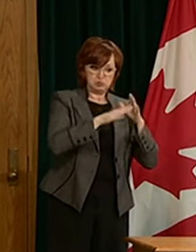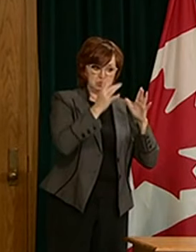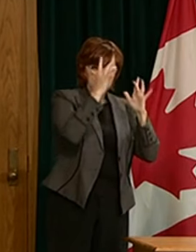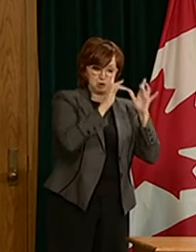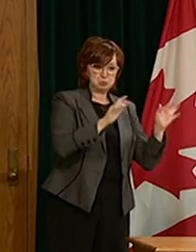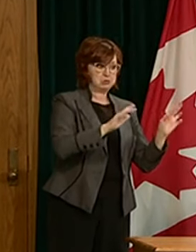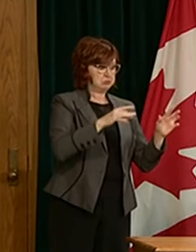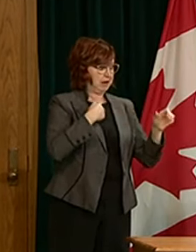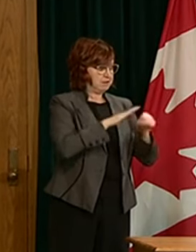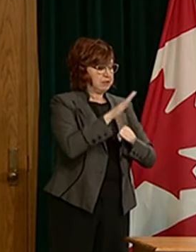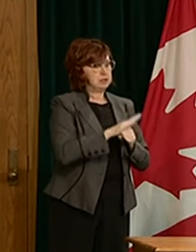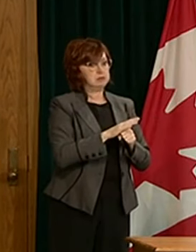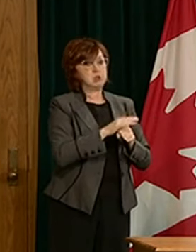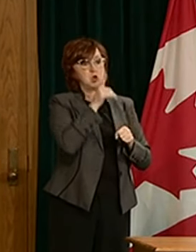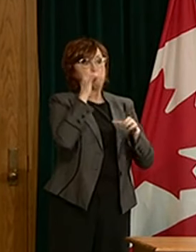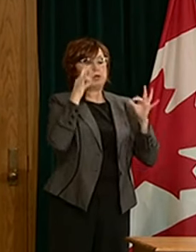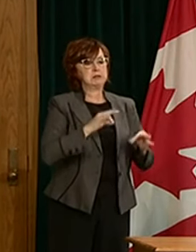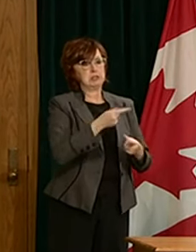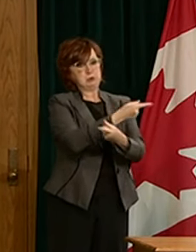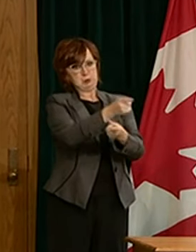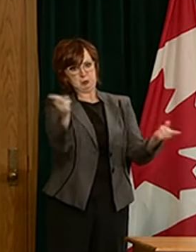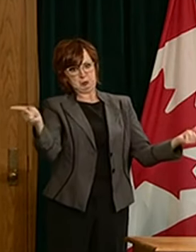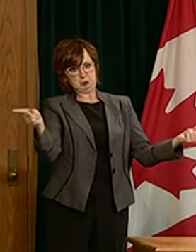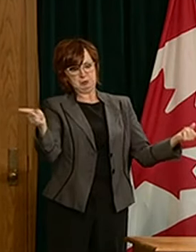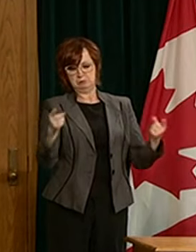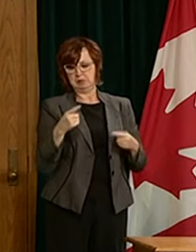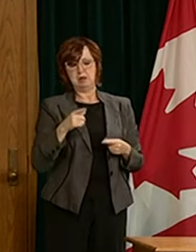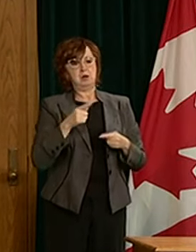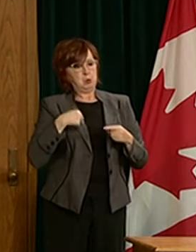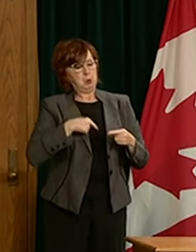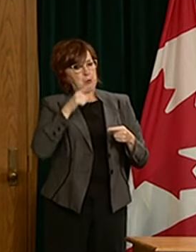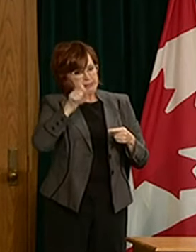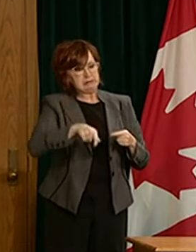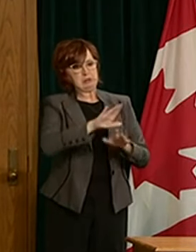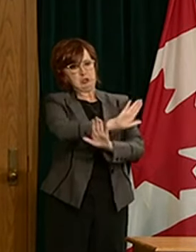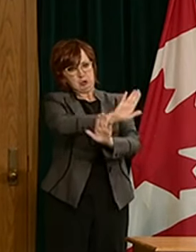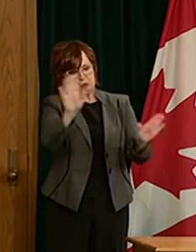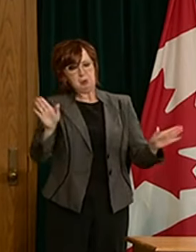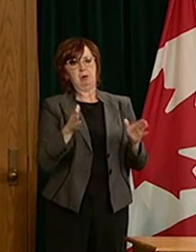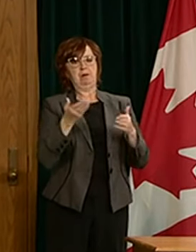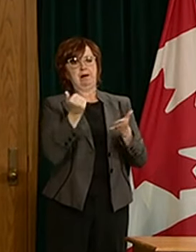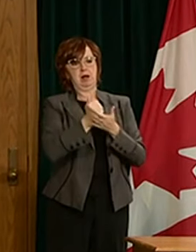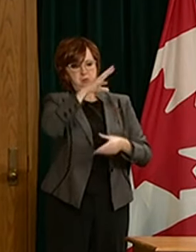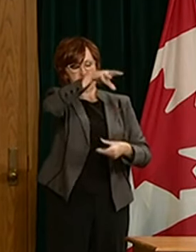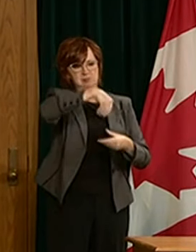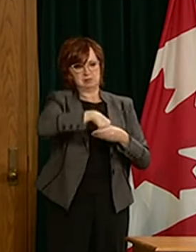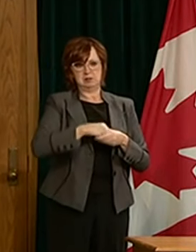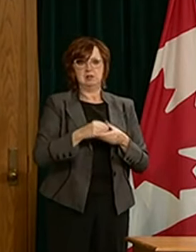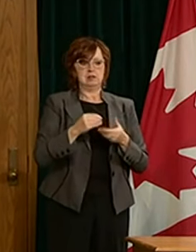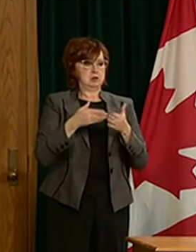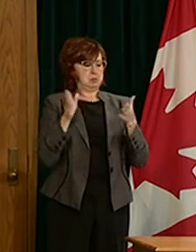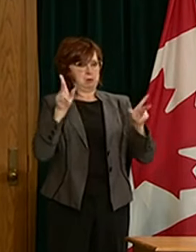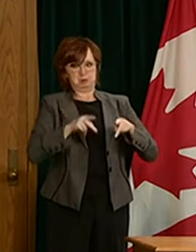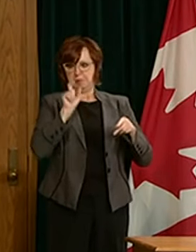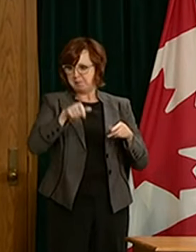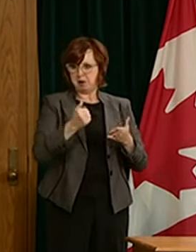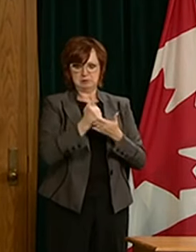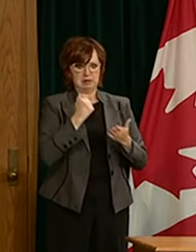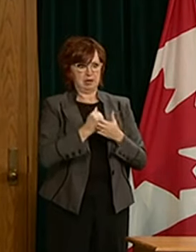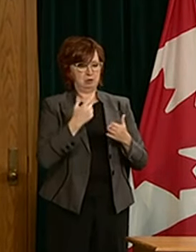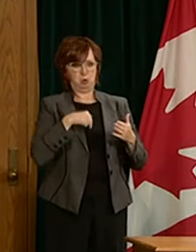is no healthcare system in the world that can flatten the curve on the growth of COVID-19 without the help of the public. Wash your hands